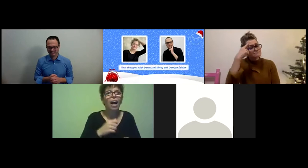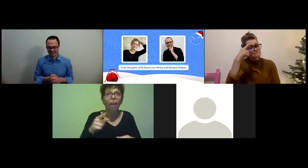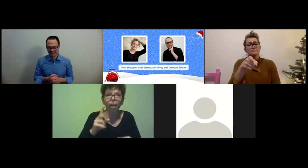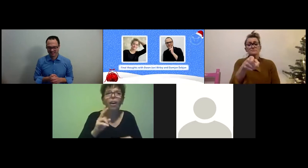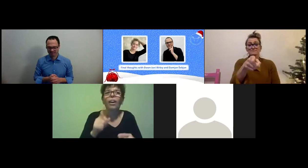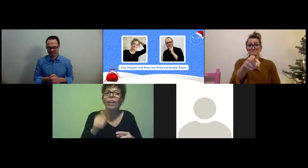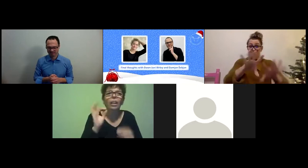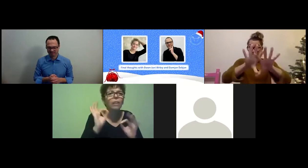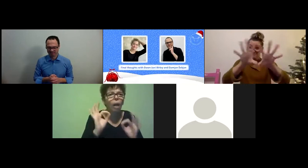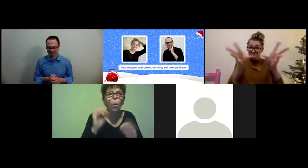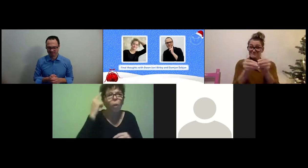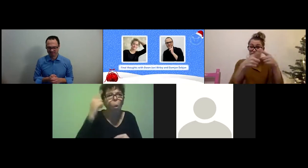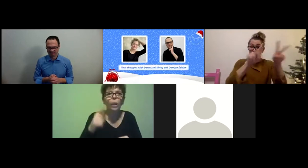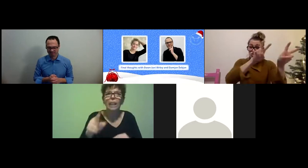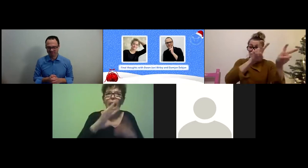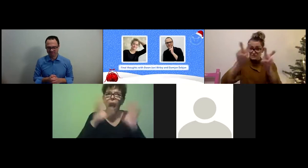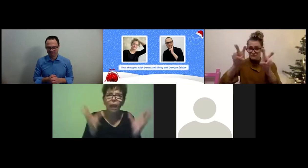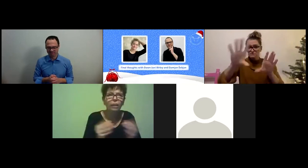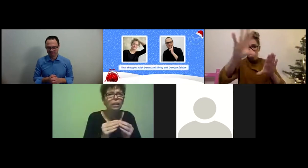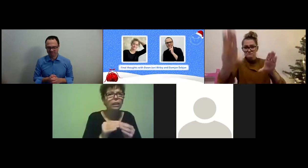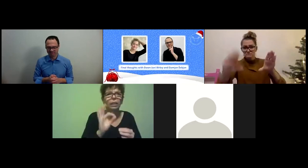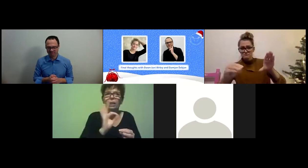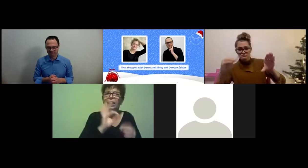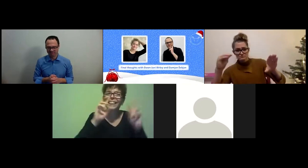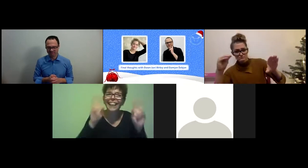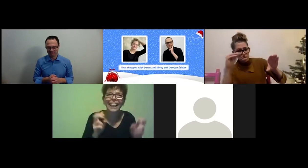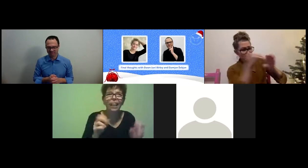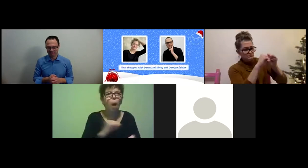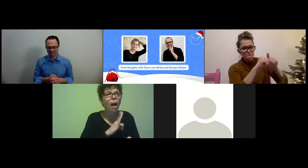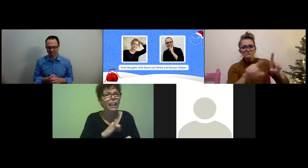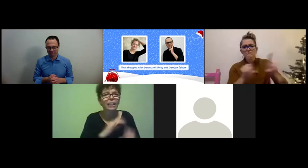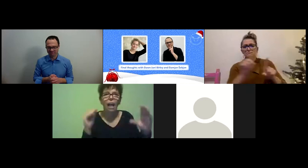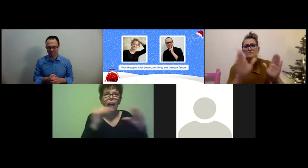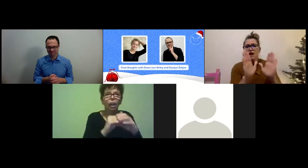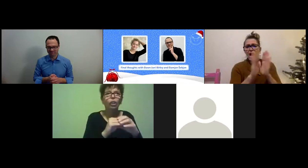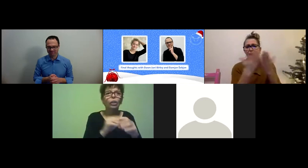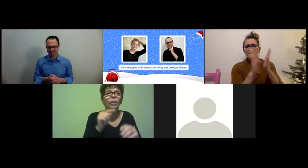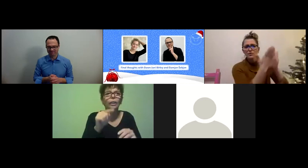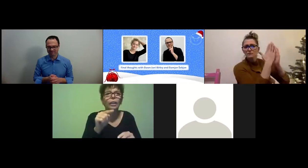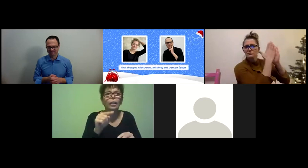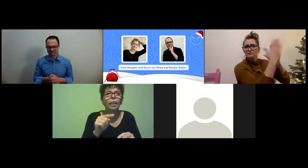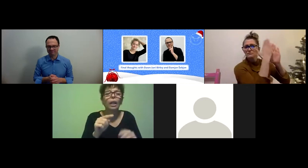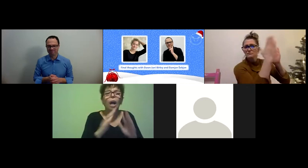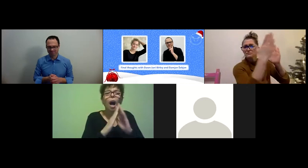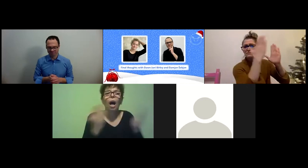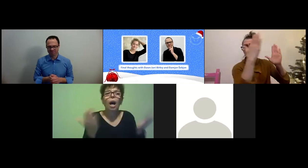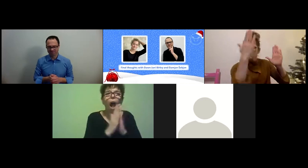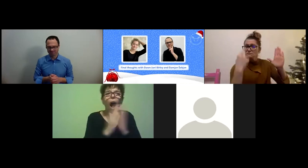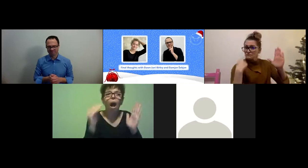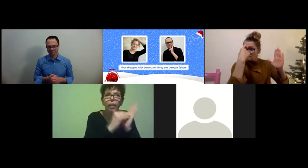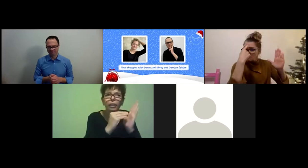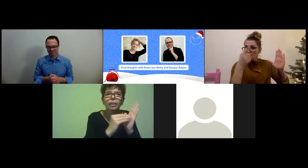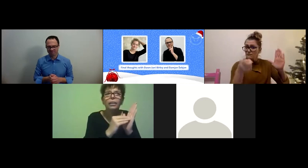that energy to keep on fighting, keep on working harder. So, and I think this is